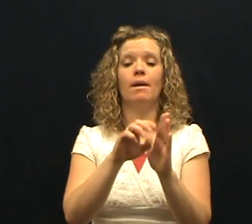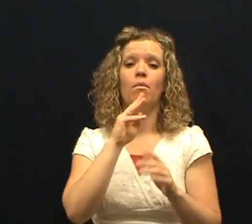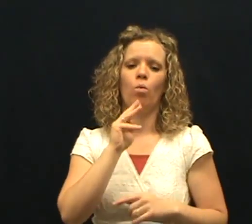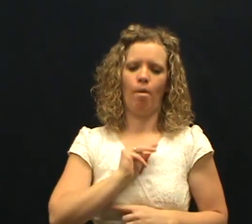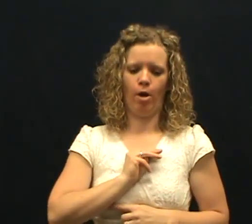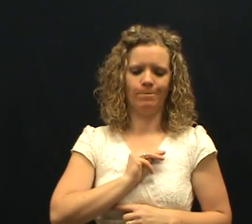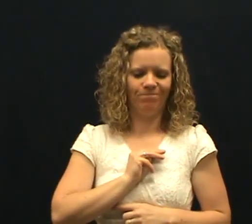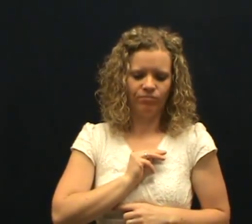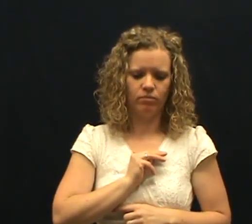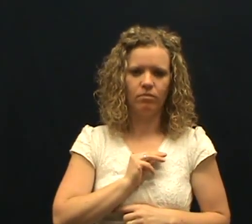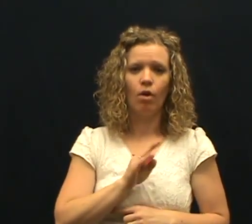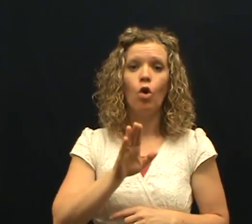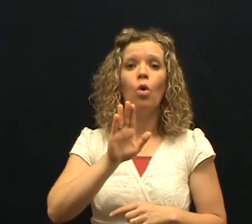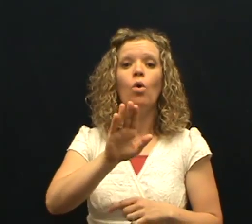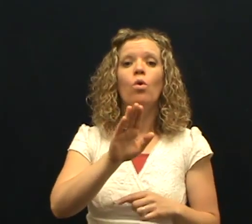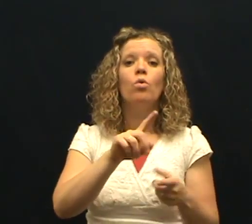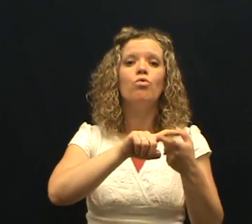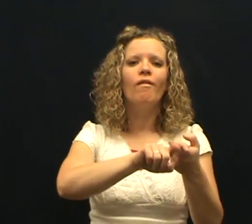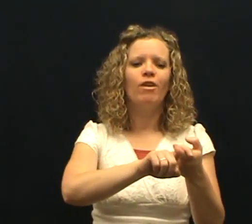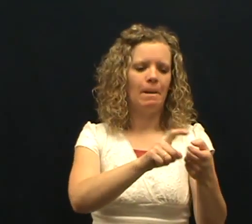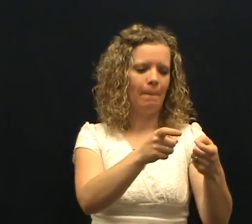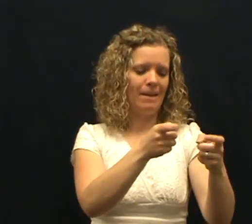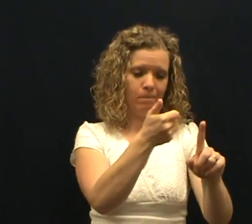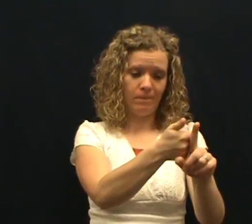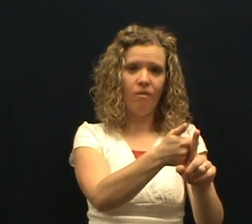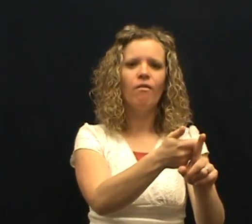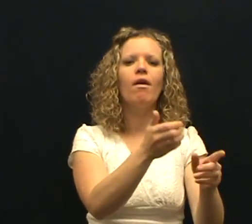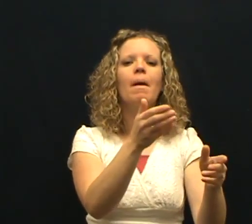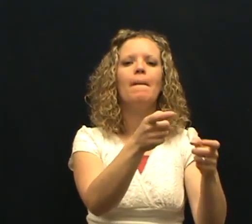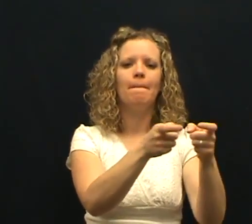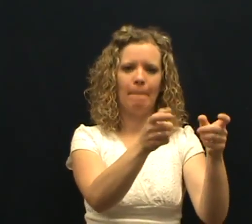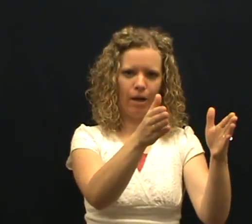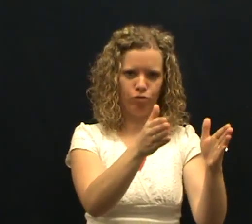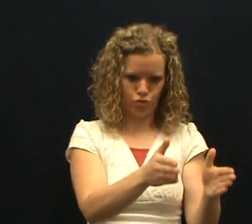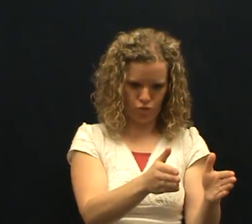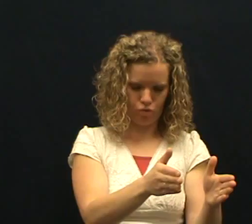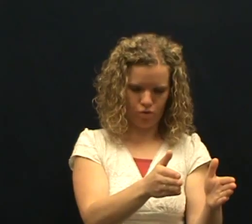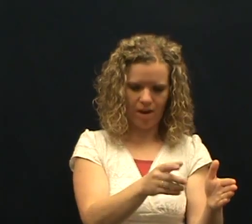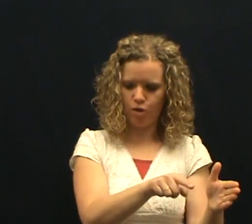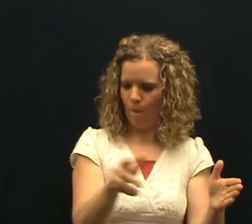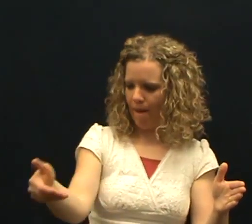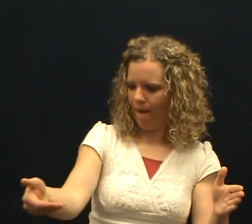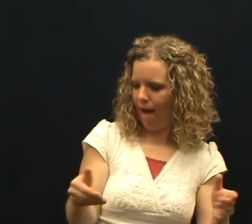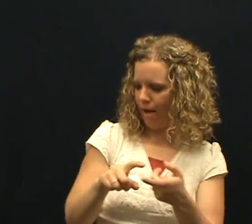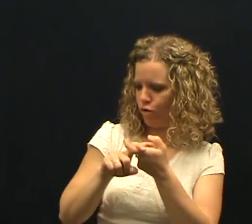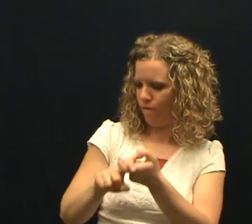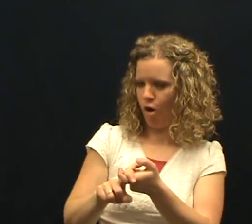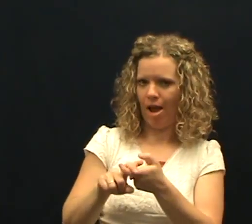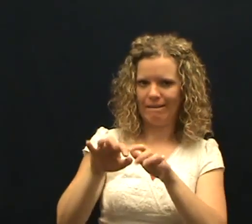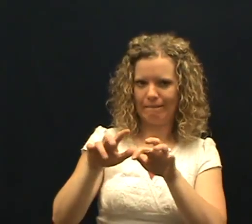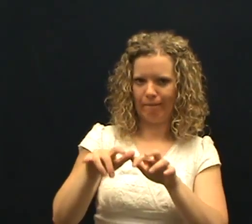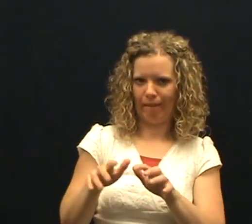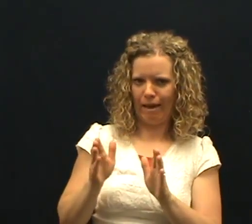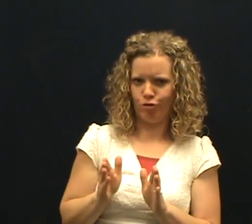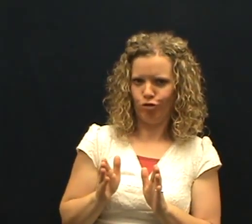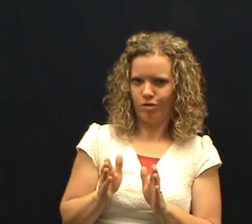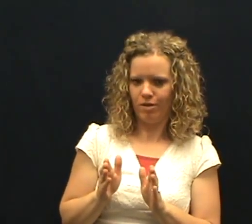that buddy gets a cashier job, and the two of them work together to give friends price